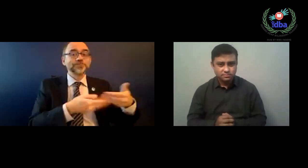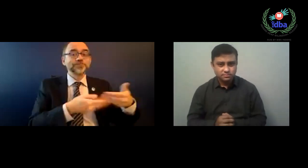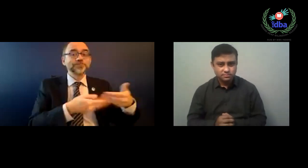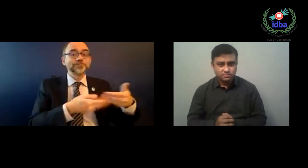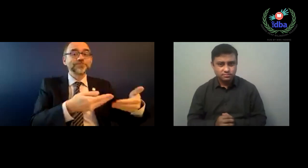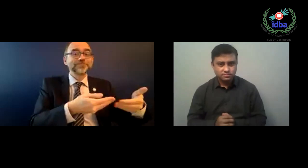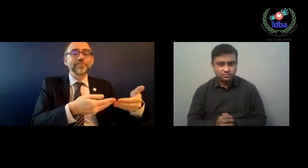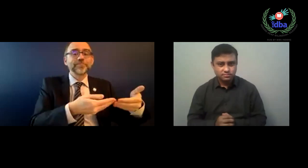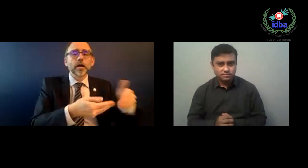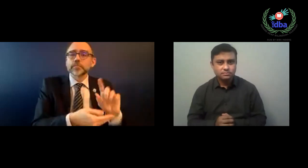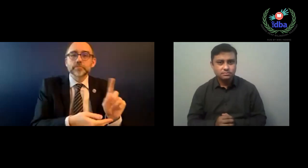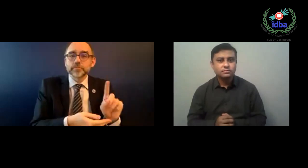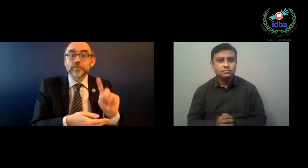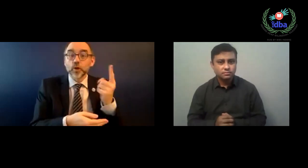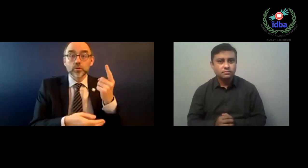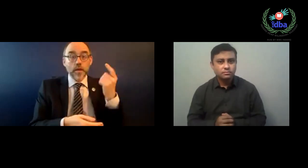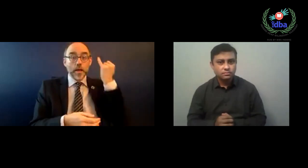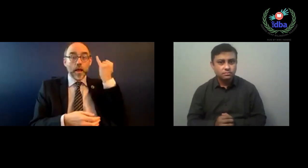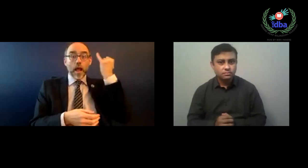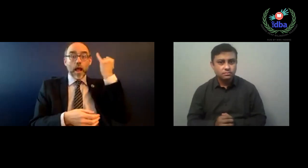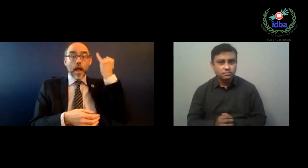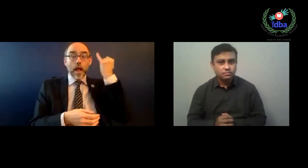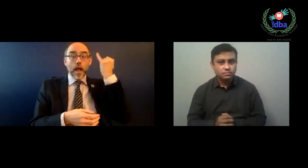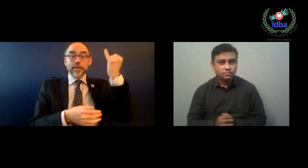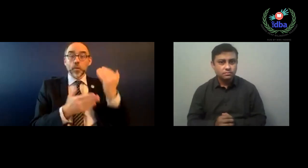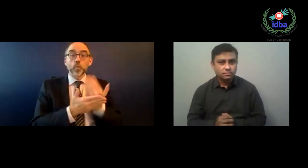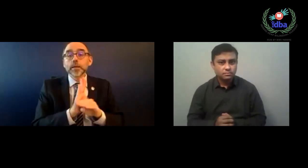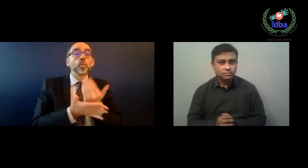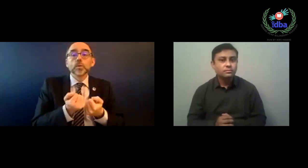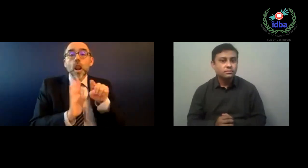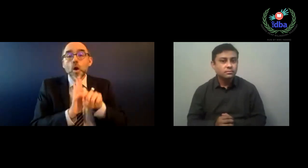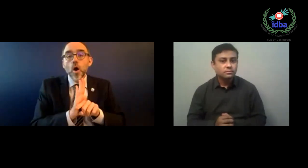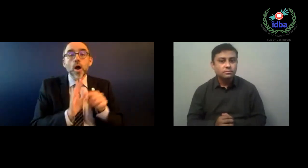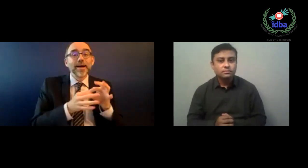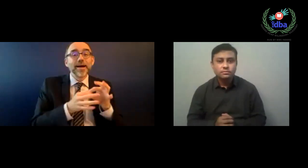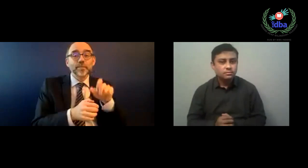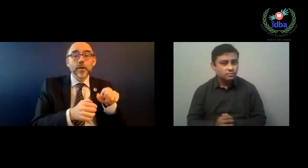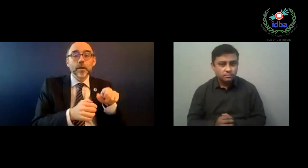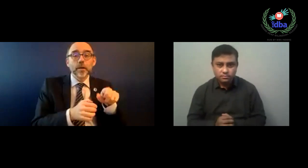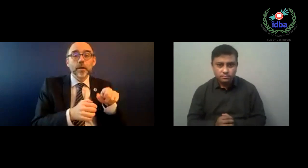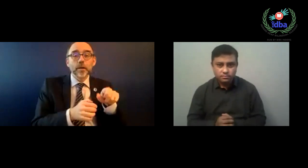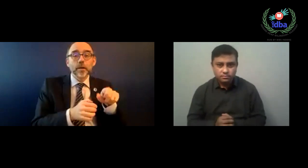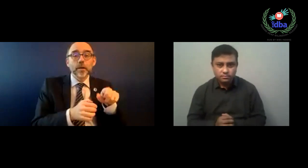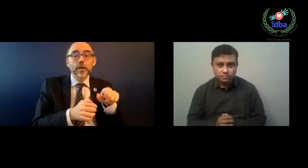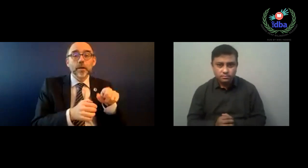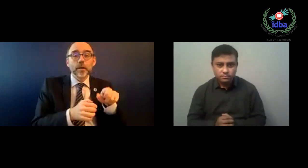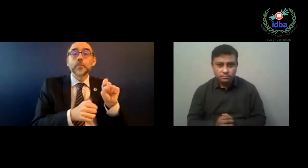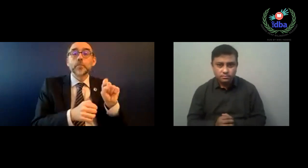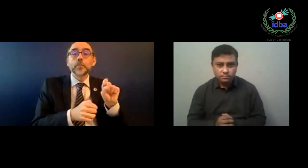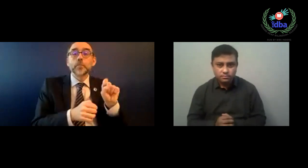new policies should be made, but the ideas, the policies that the government makes, the law which is